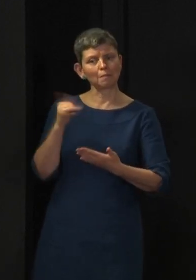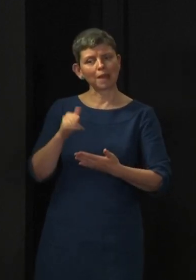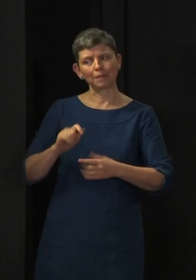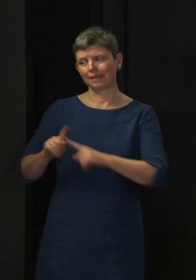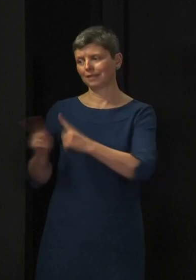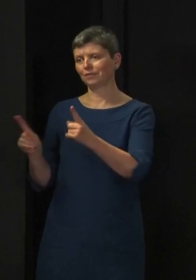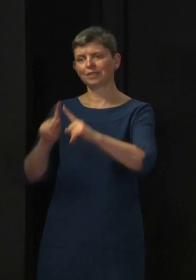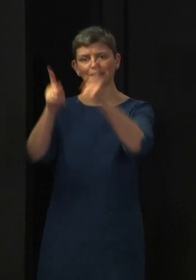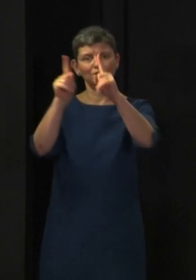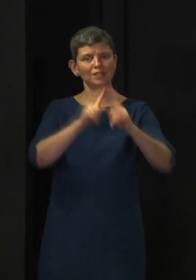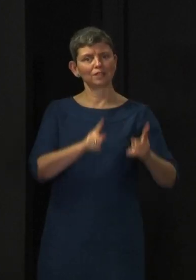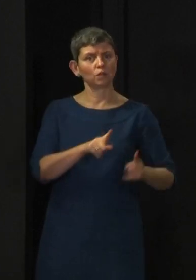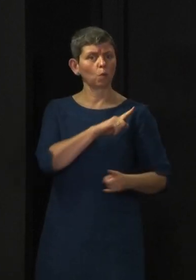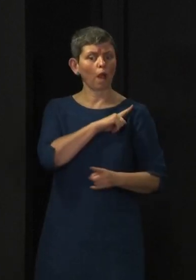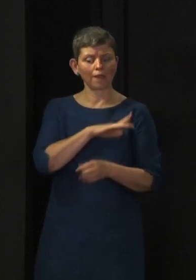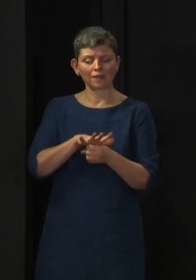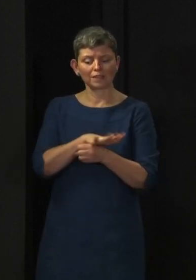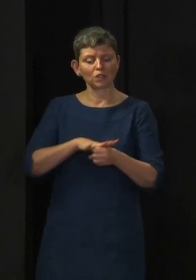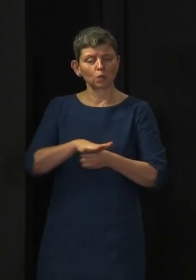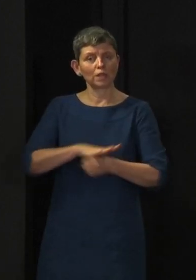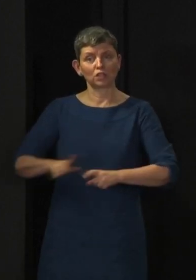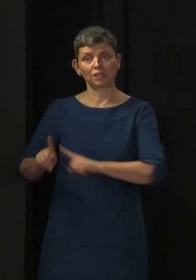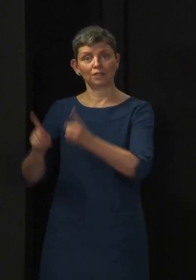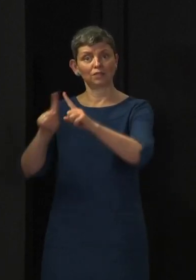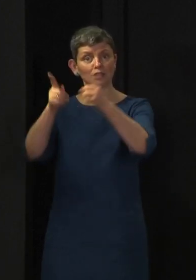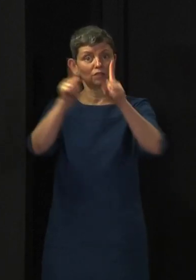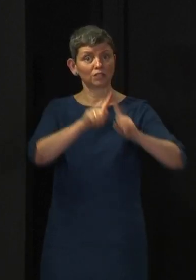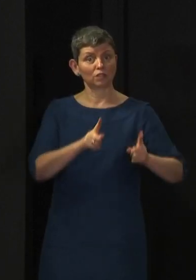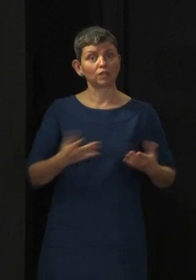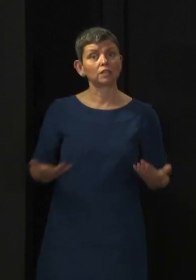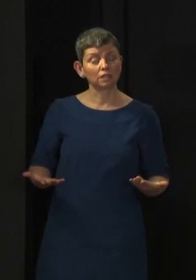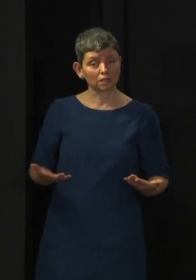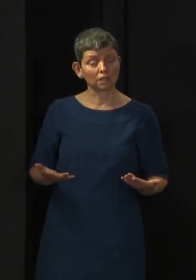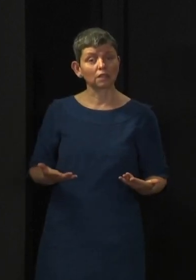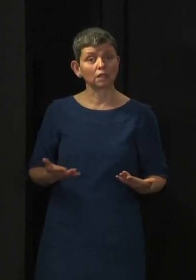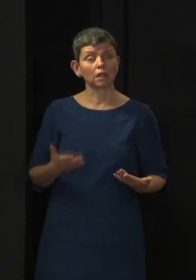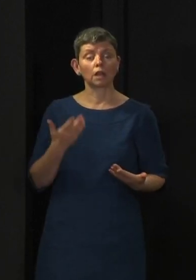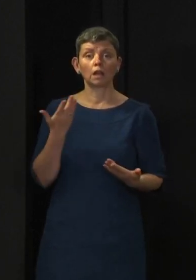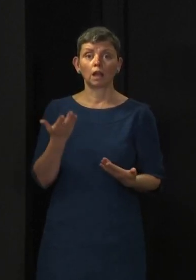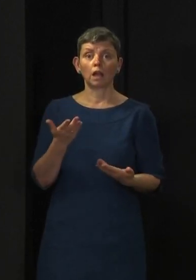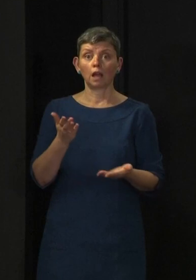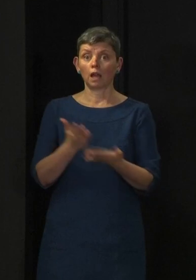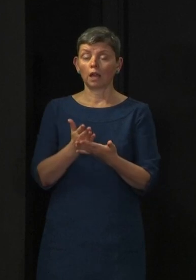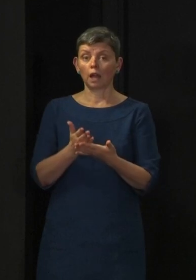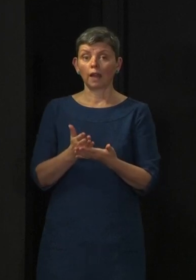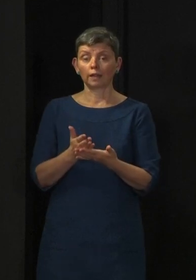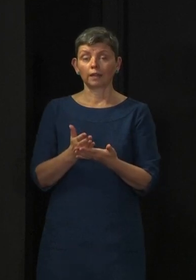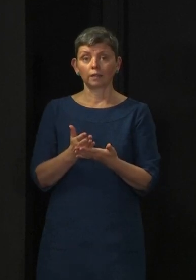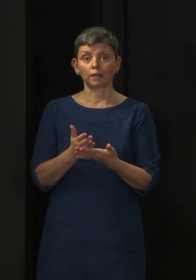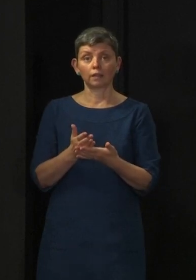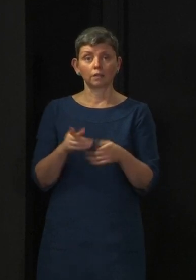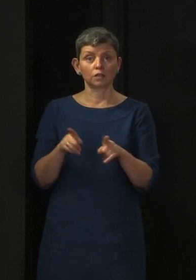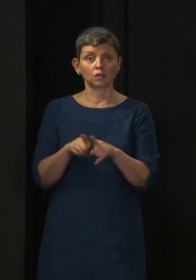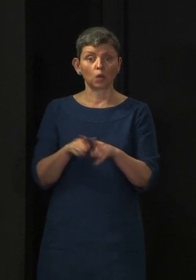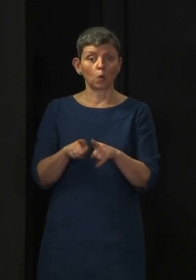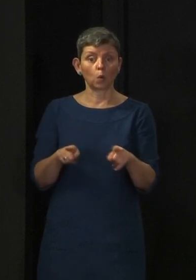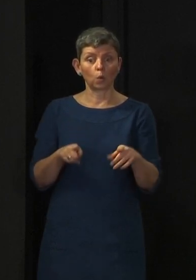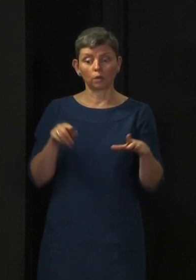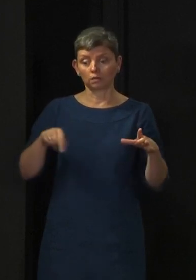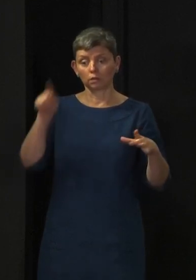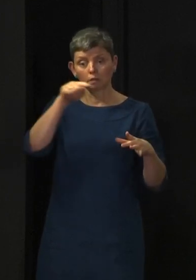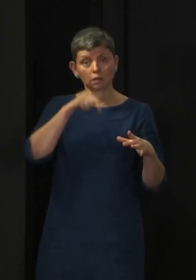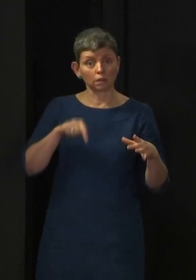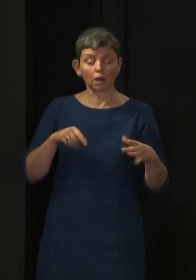the state of the epidemic in different countries. Increasingly, we're coming to different decisions within each of the four nations as well as between each of the four